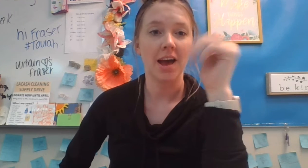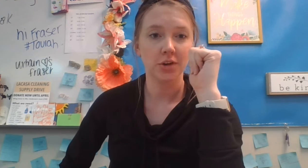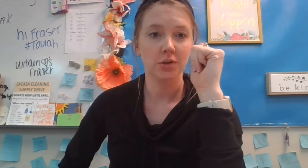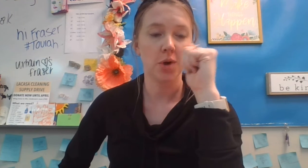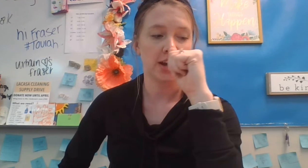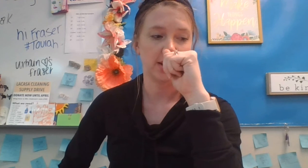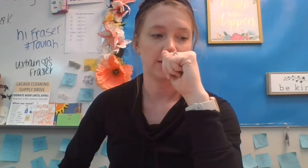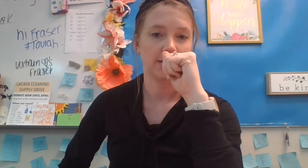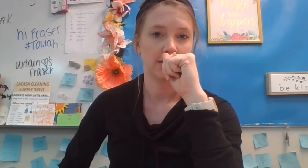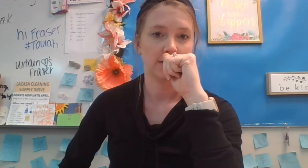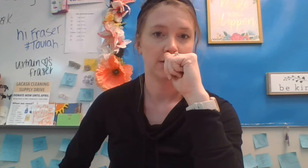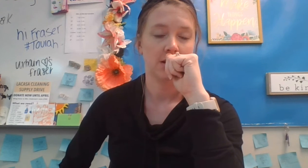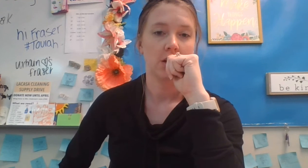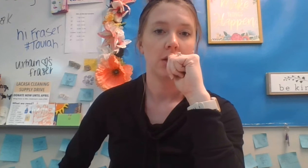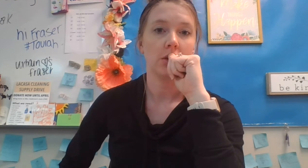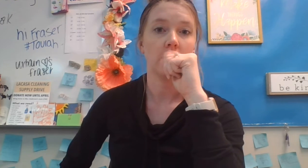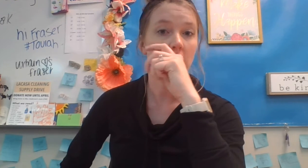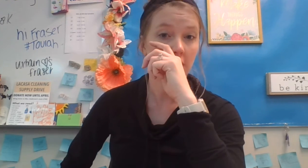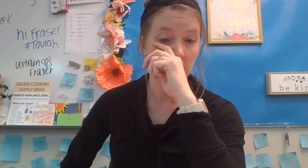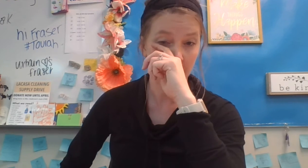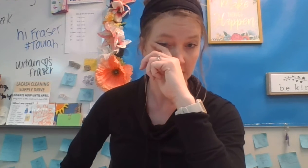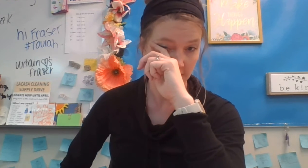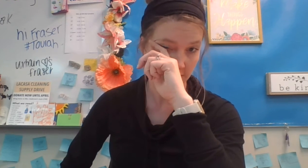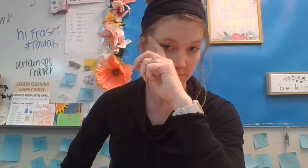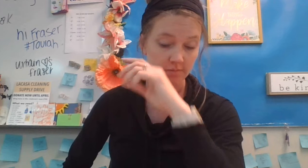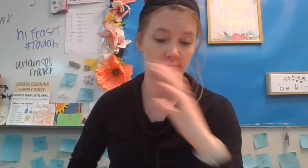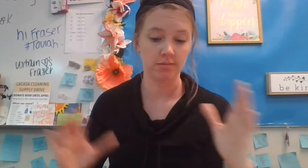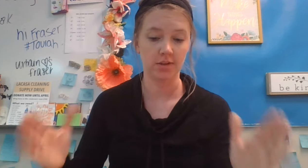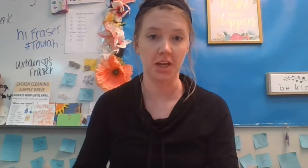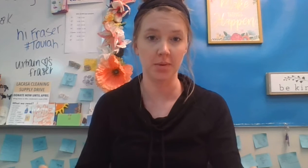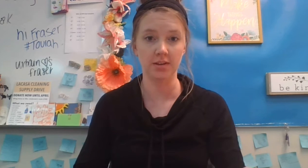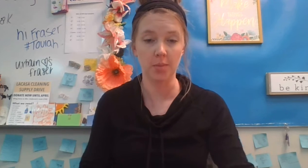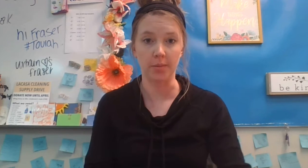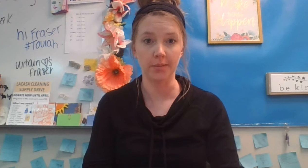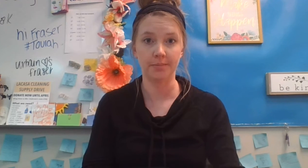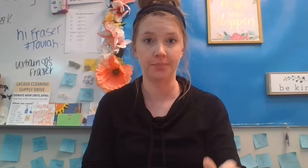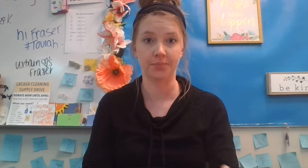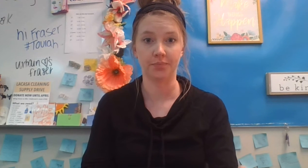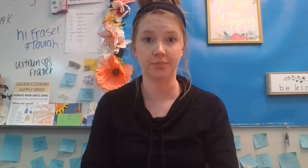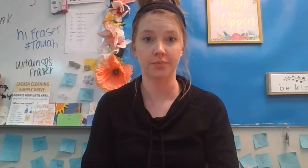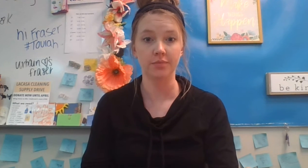After you practice, you are going to get a piece of paper,